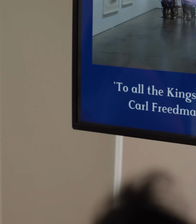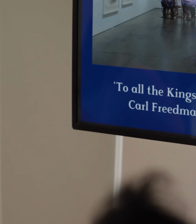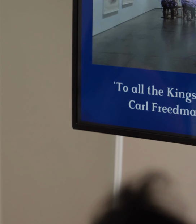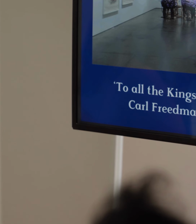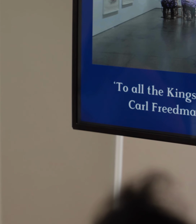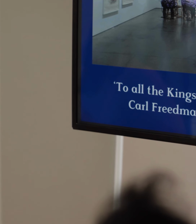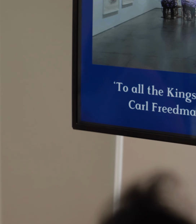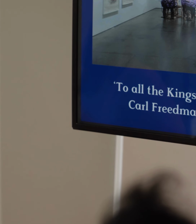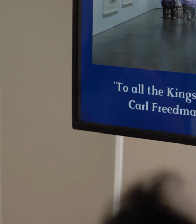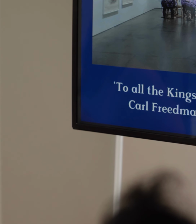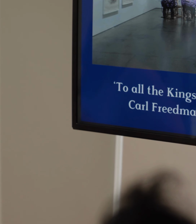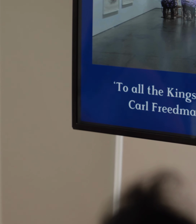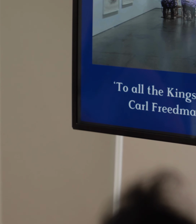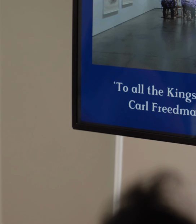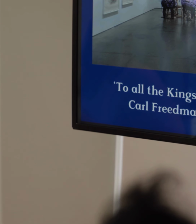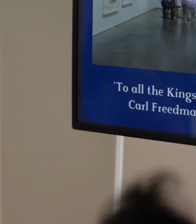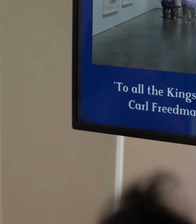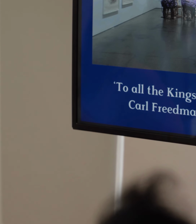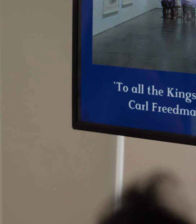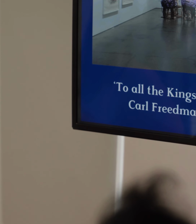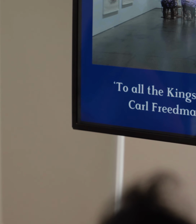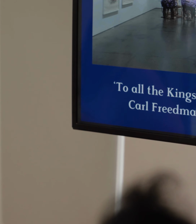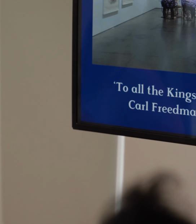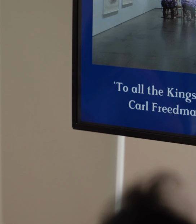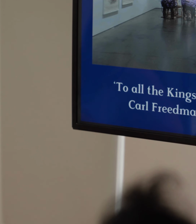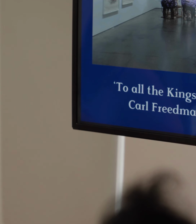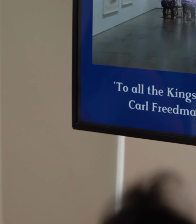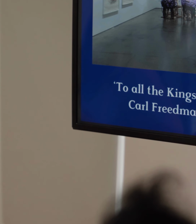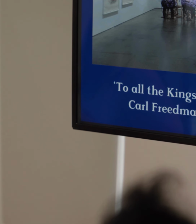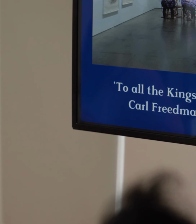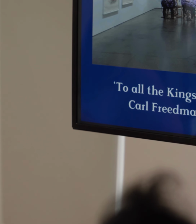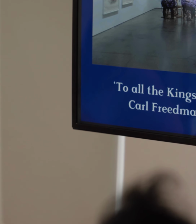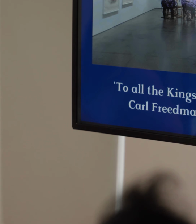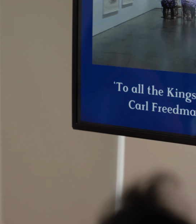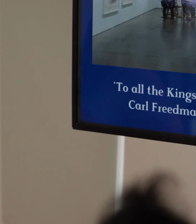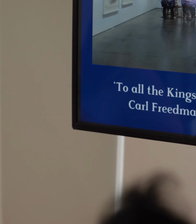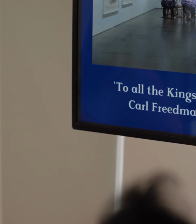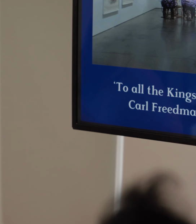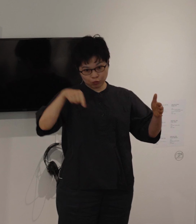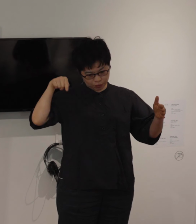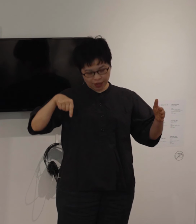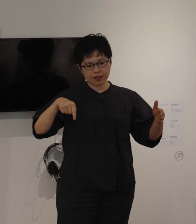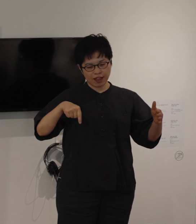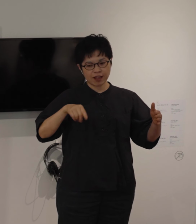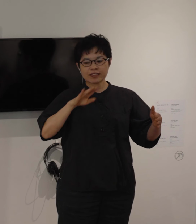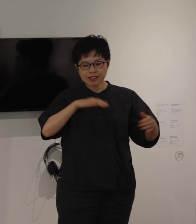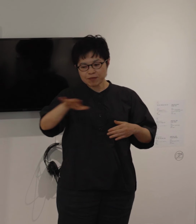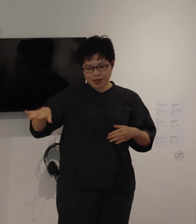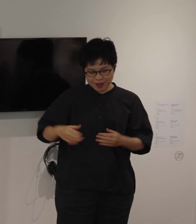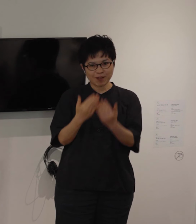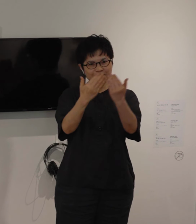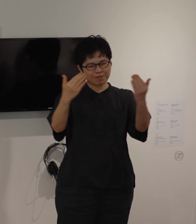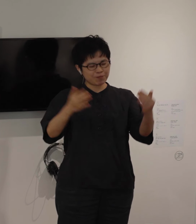challenge the people who come to the shows about what they consider art and who they consider to be an artist.